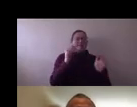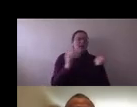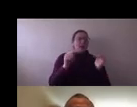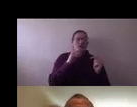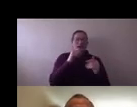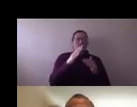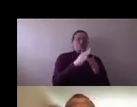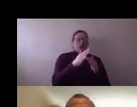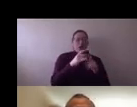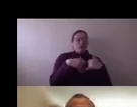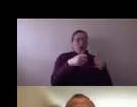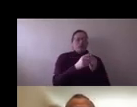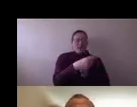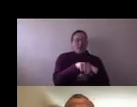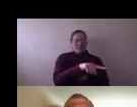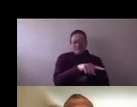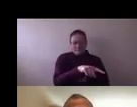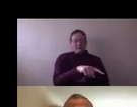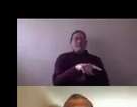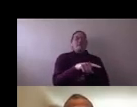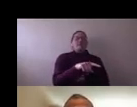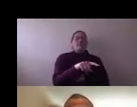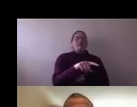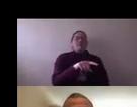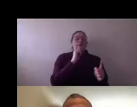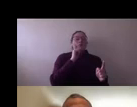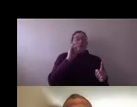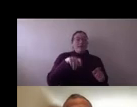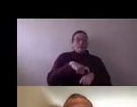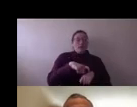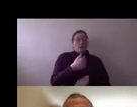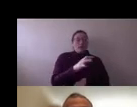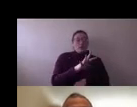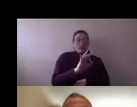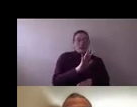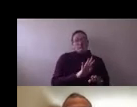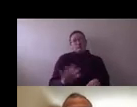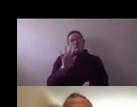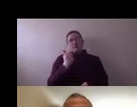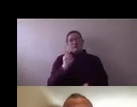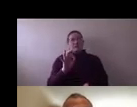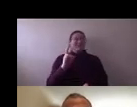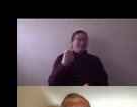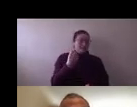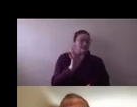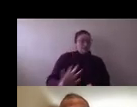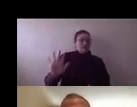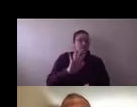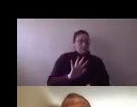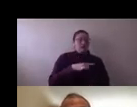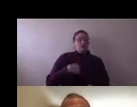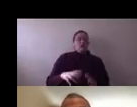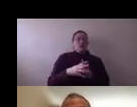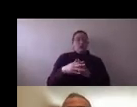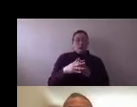them. But for that period, from 49 to about early 1970, Chinese-American scientists